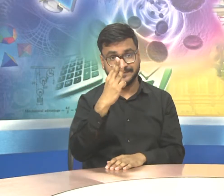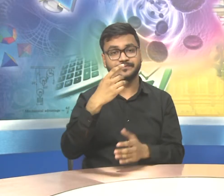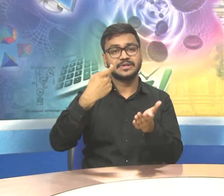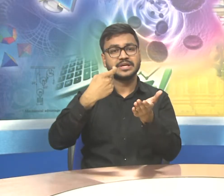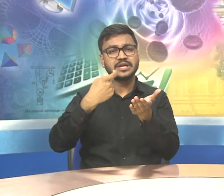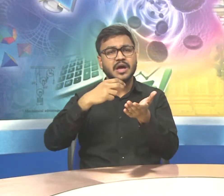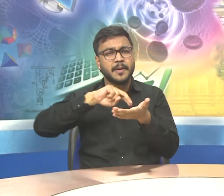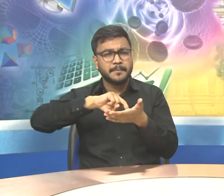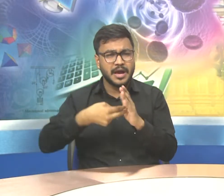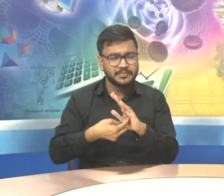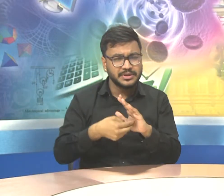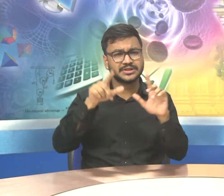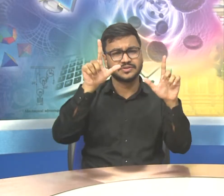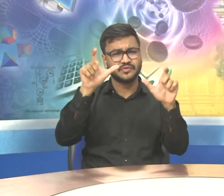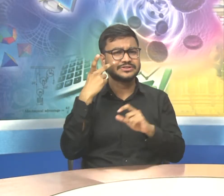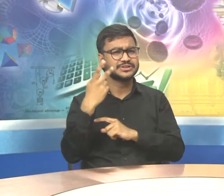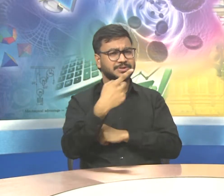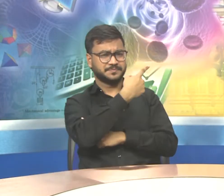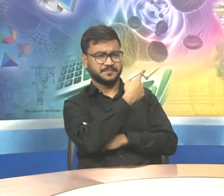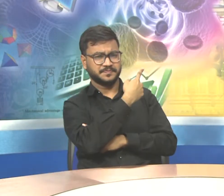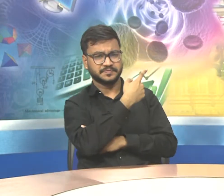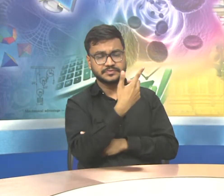Third is republic.